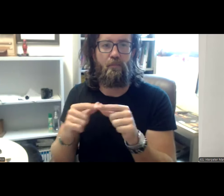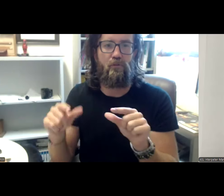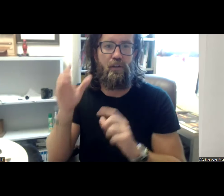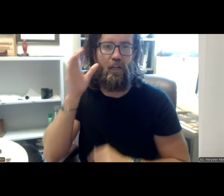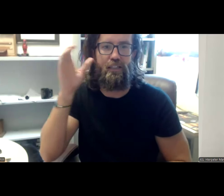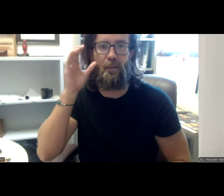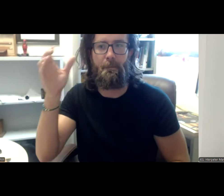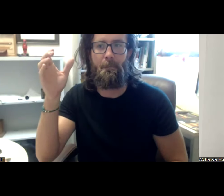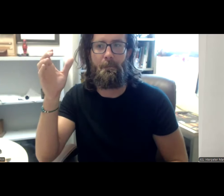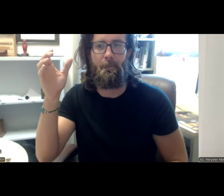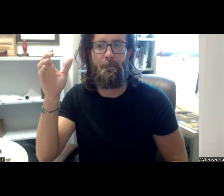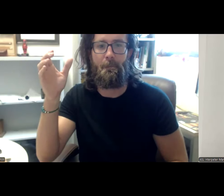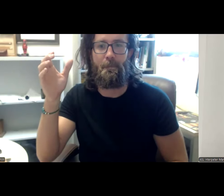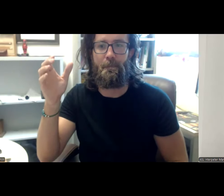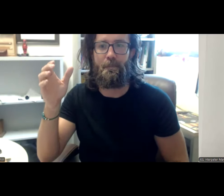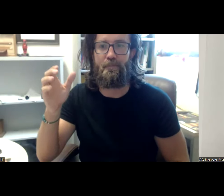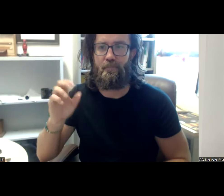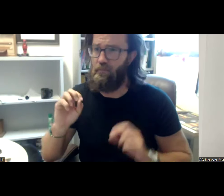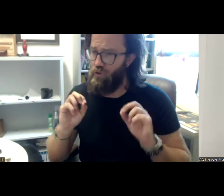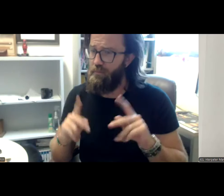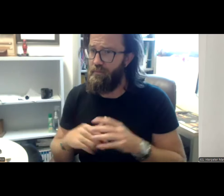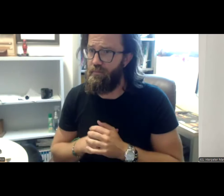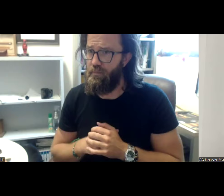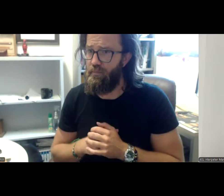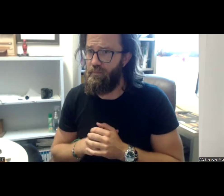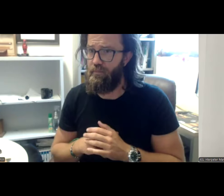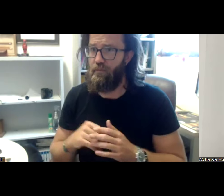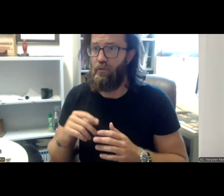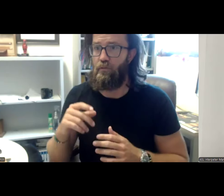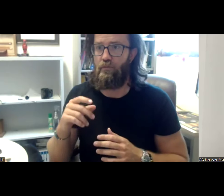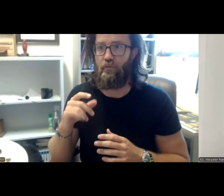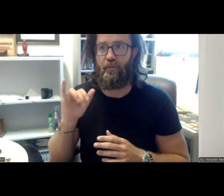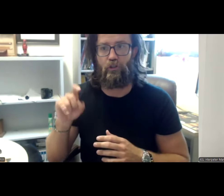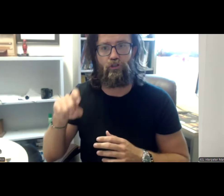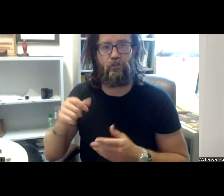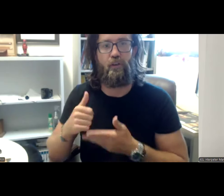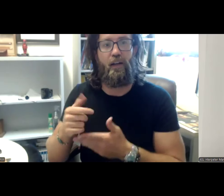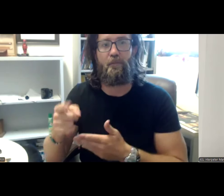whole basic grammar concepts in that unit. Okay.